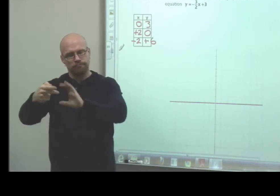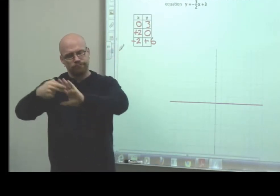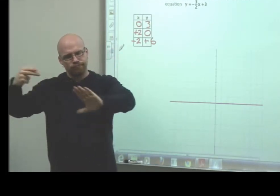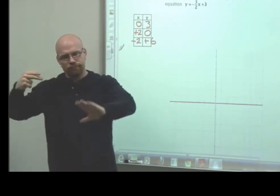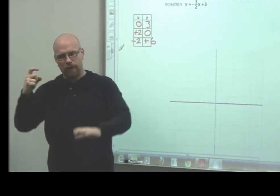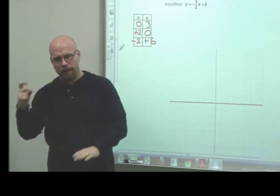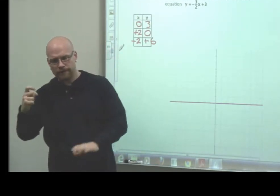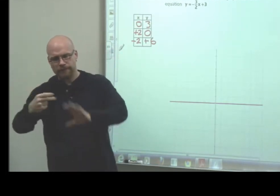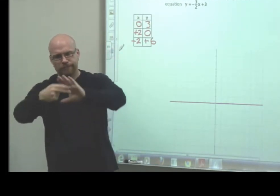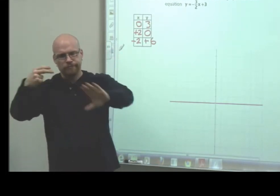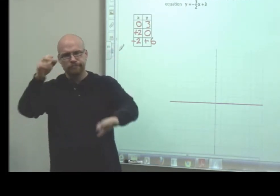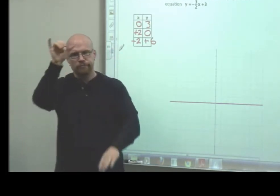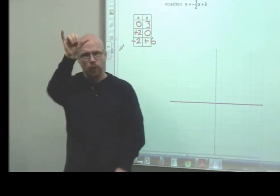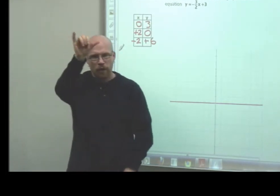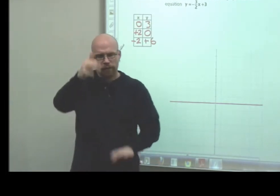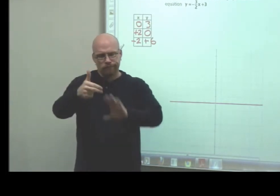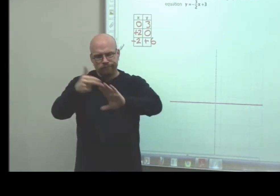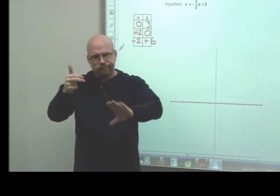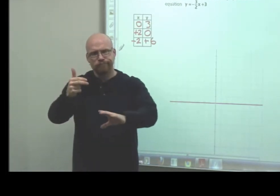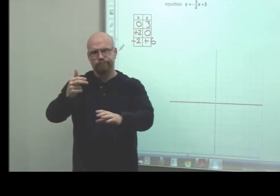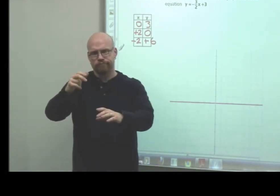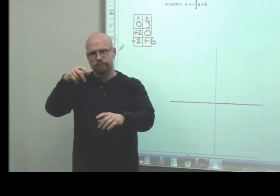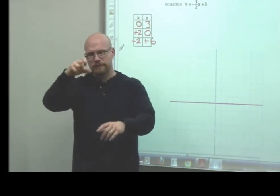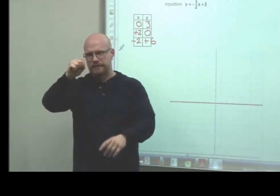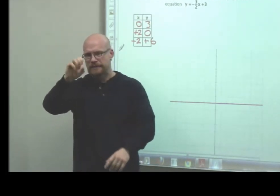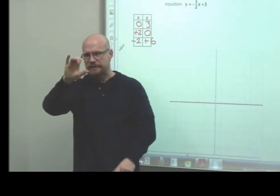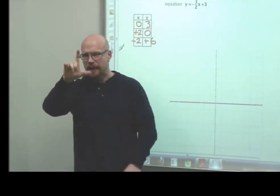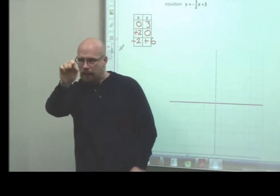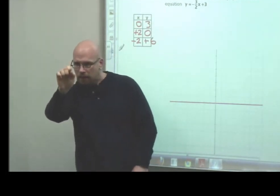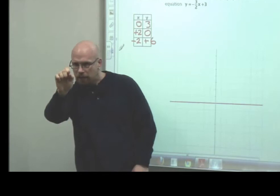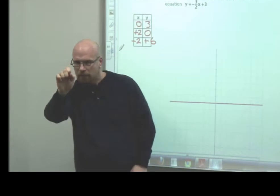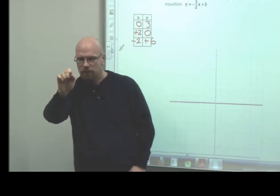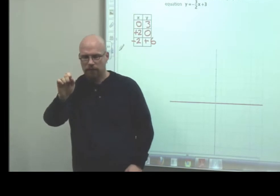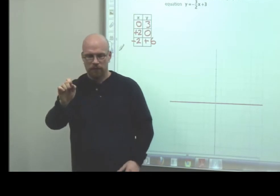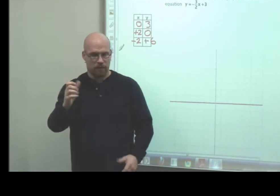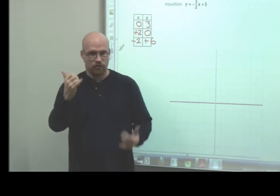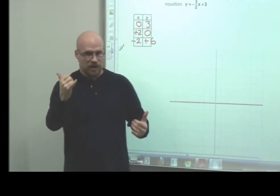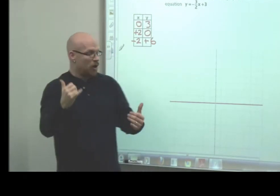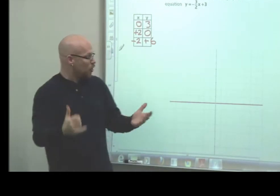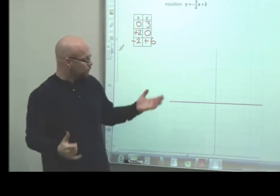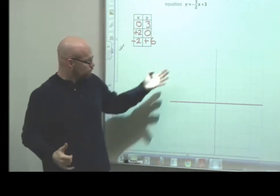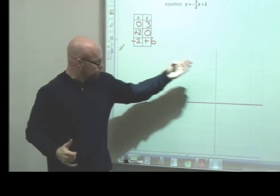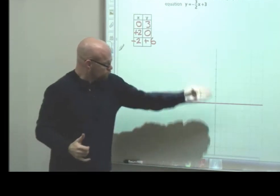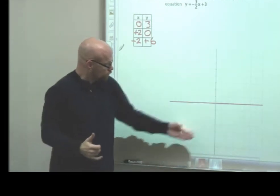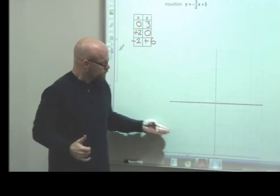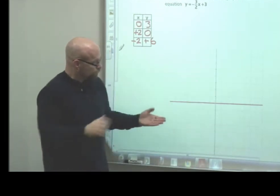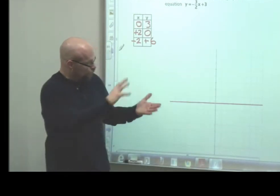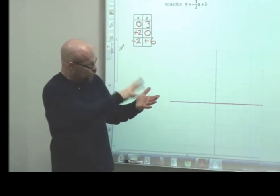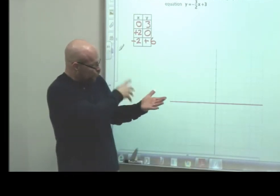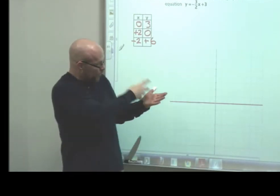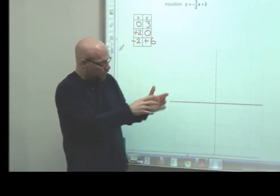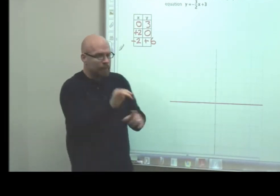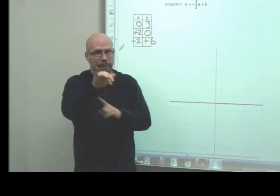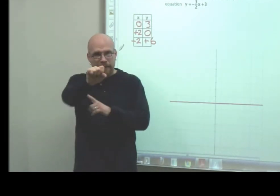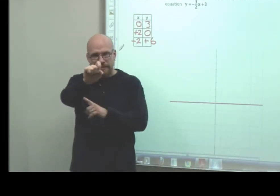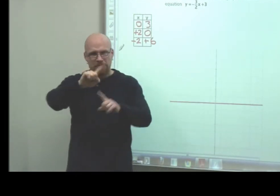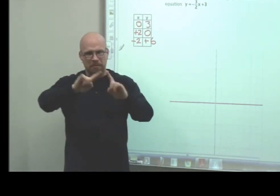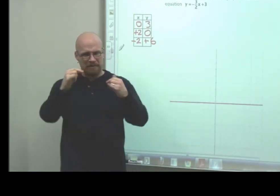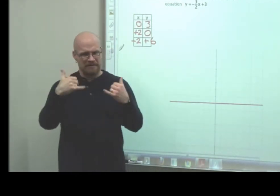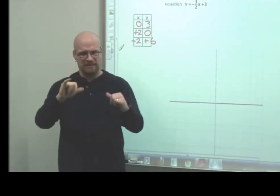We need to label this graph first. The x-axis, the y-axis, the different scales. We're going to use x and y scale.